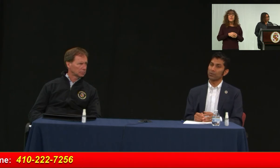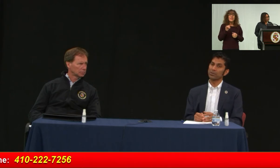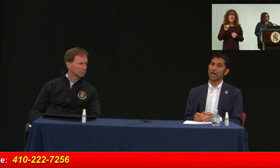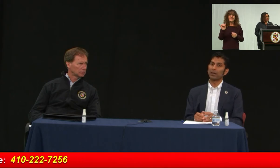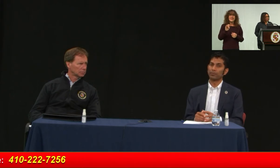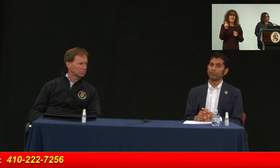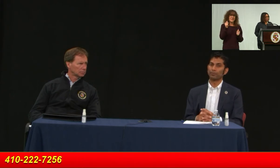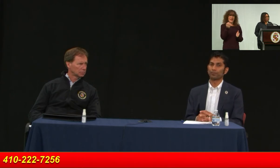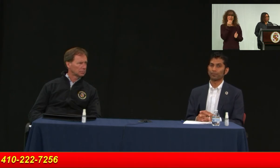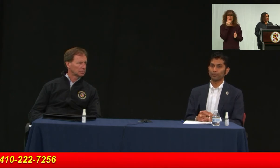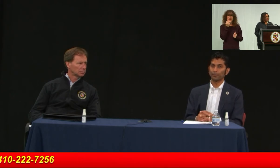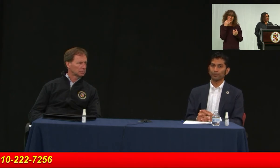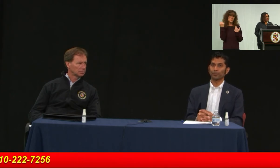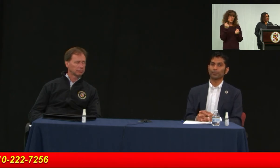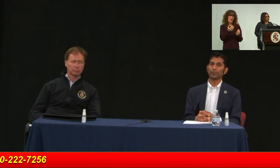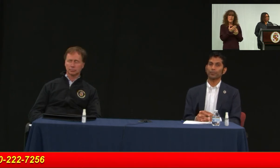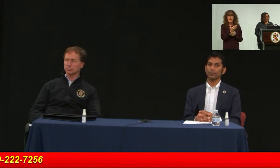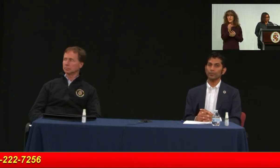food drive-through style.